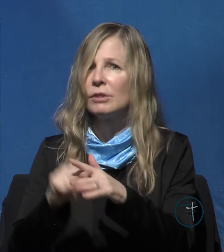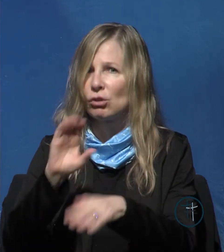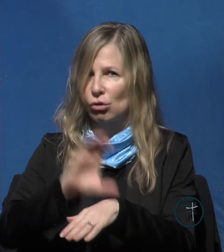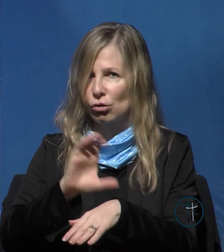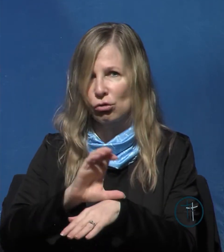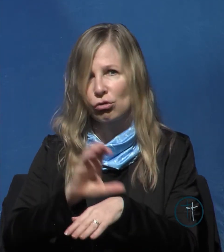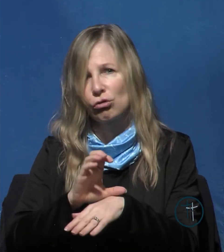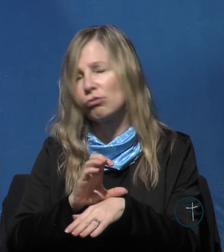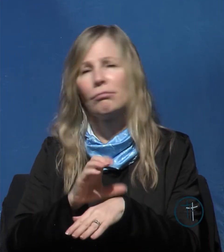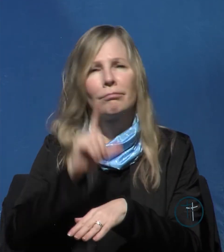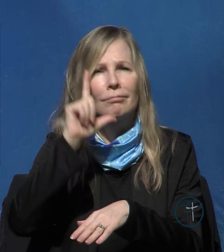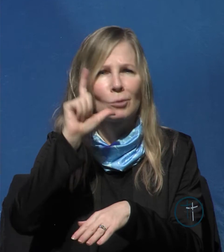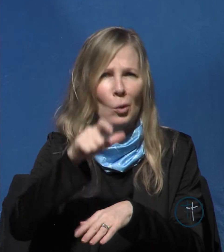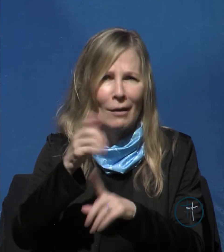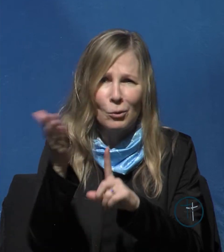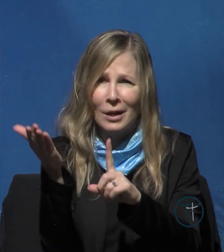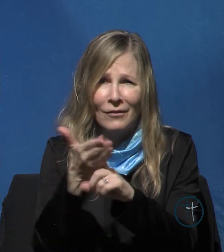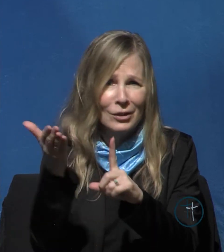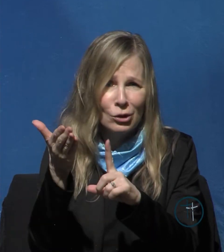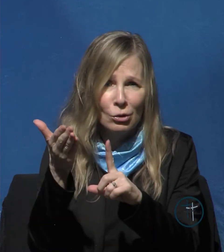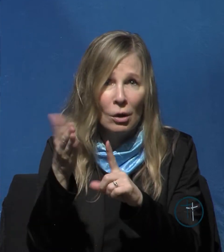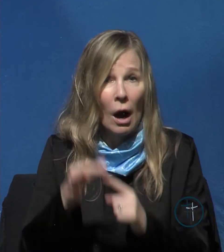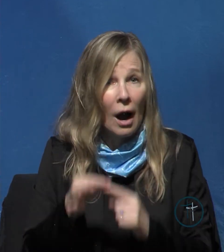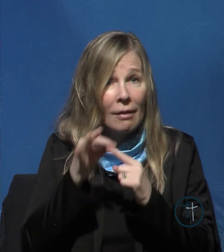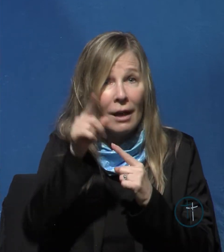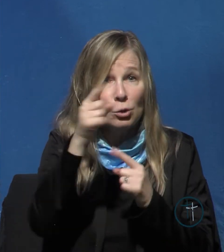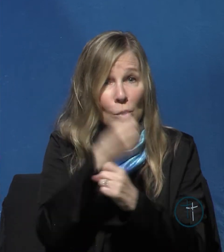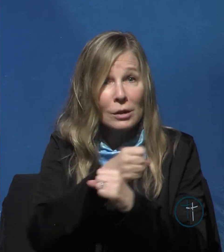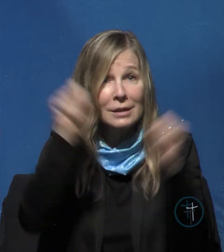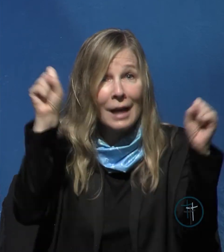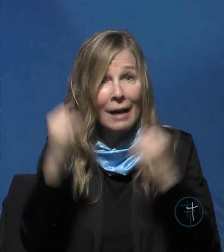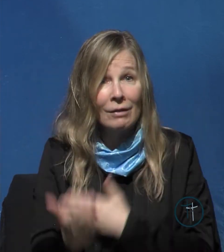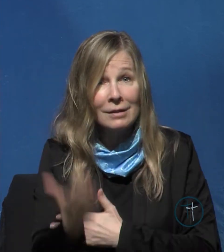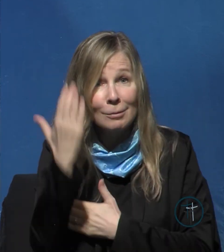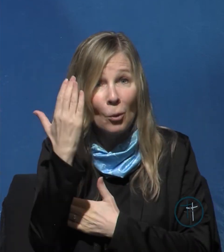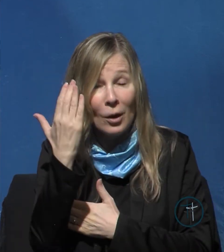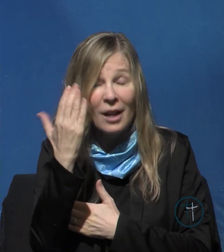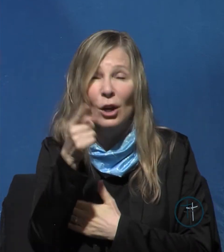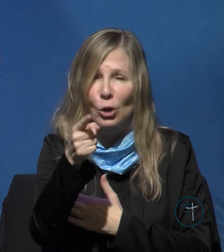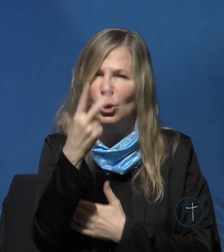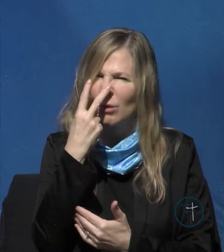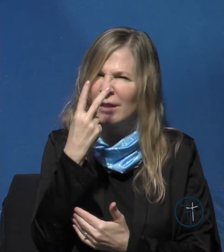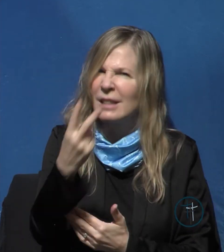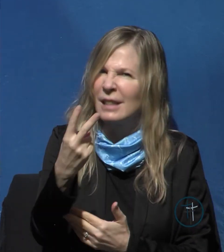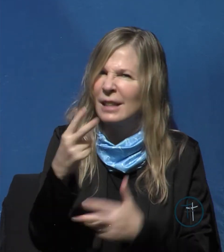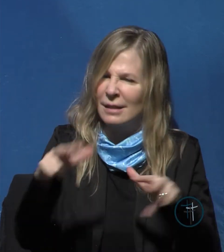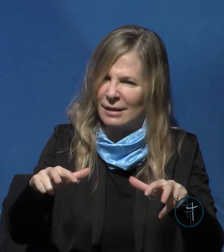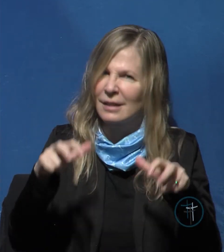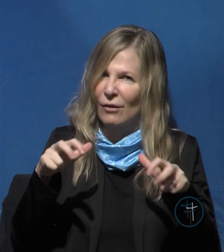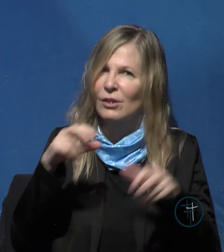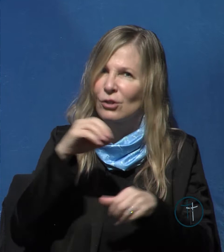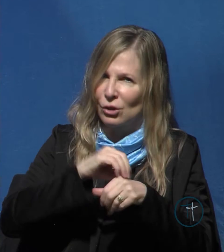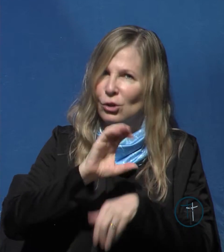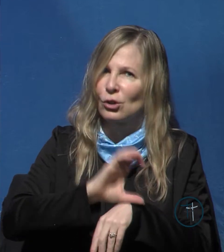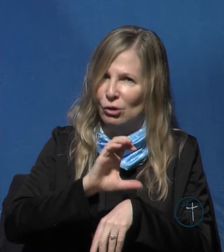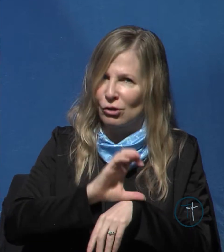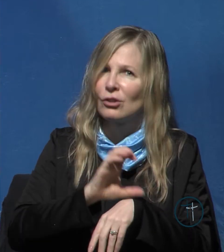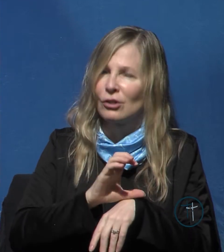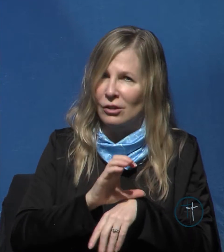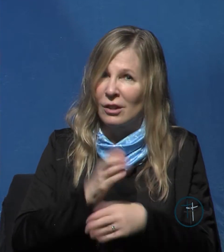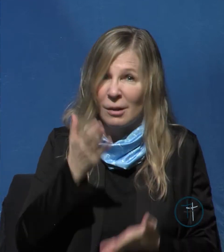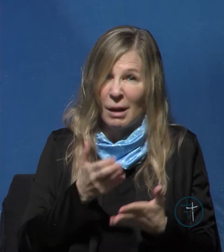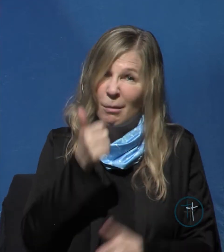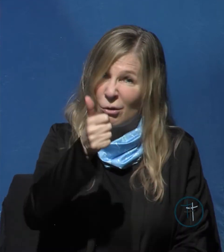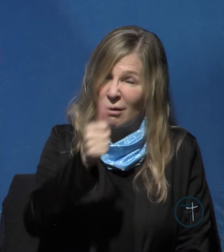I don't really have to convince you of this. Unless you were saved this morning, you've seen selfishness in church. You may have been